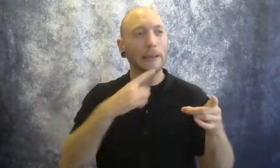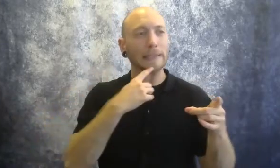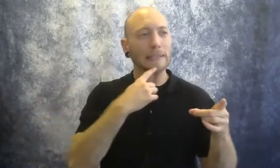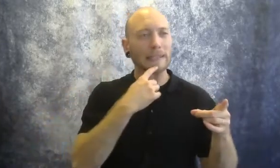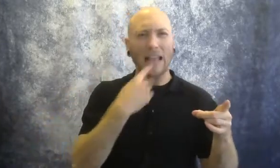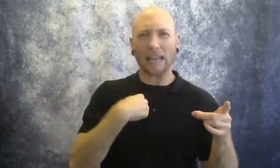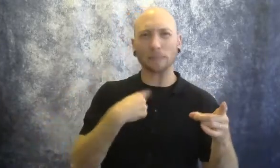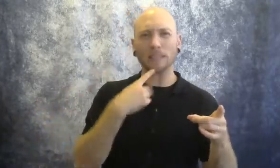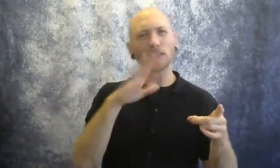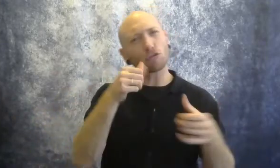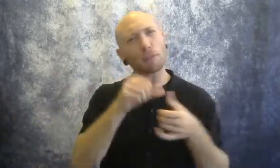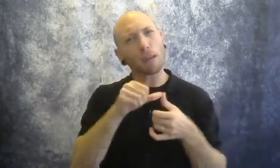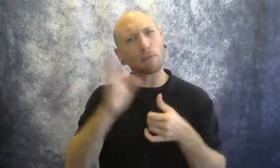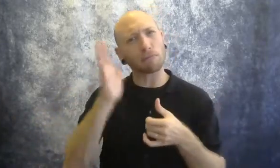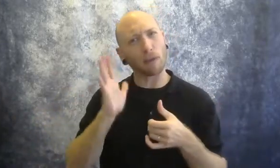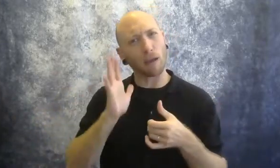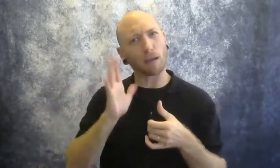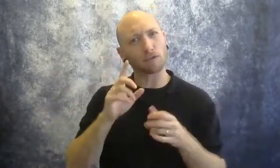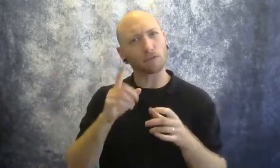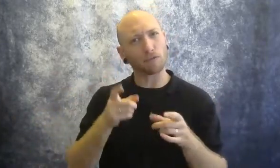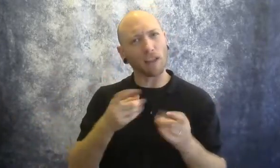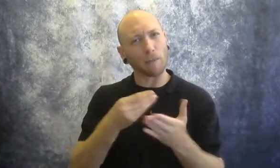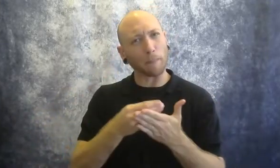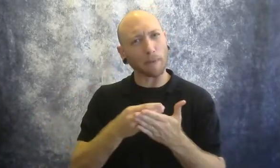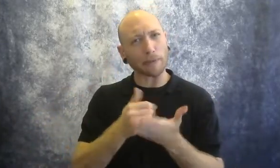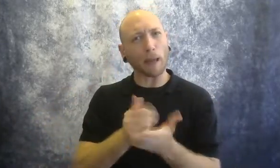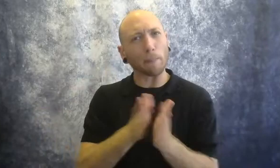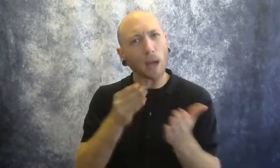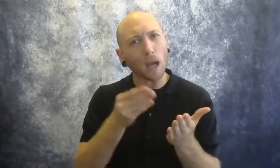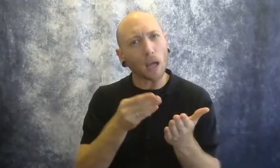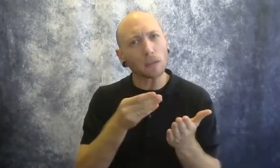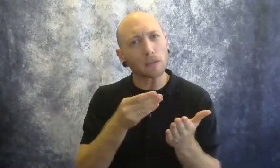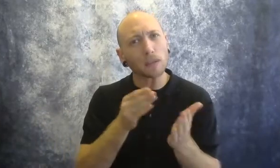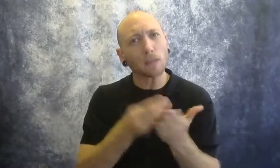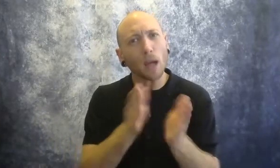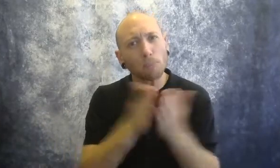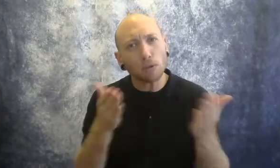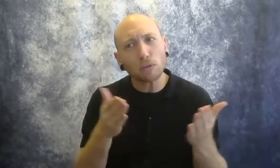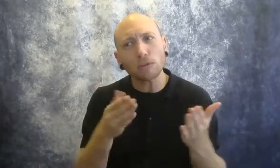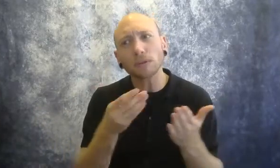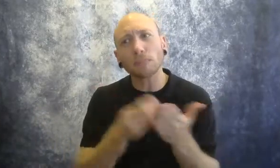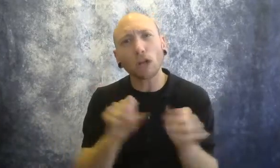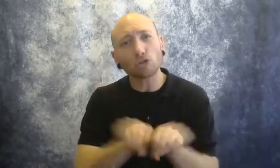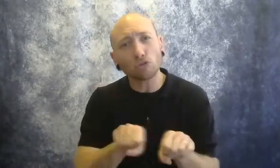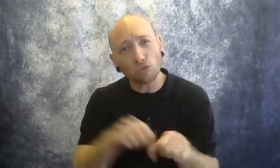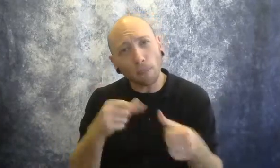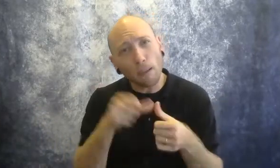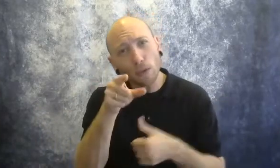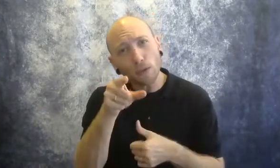then he says something. He says, do you remember the generous gift you gave for books and shoes for Haitian children several